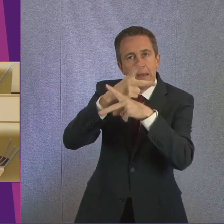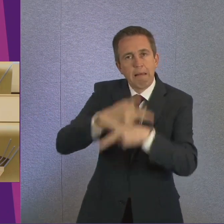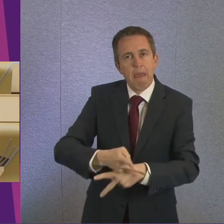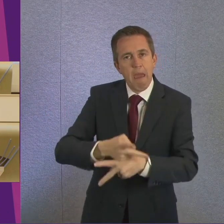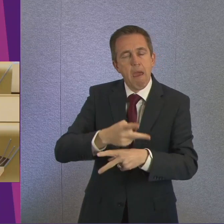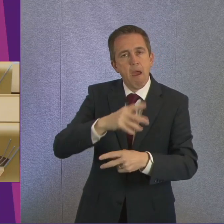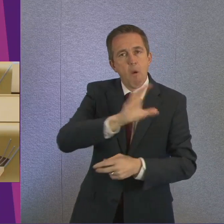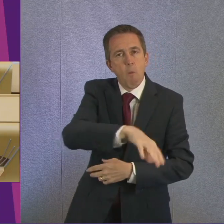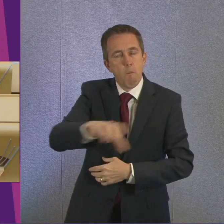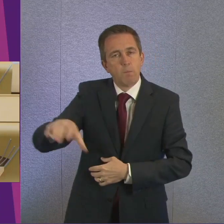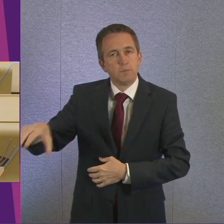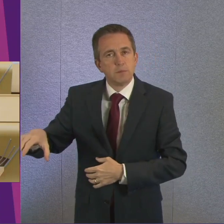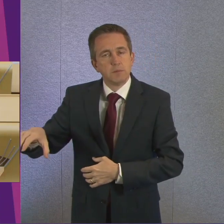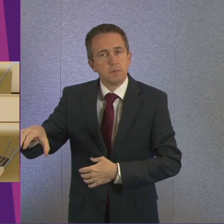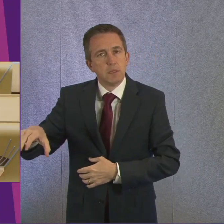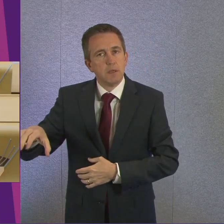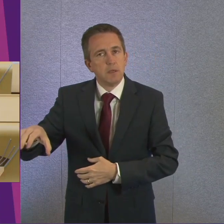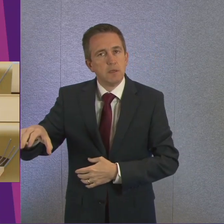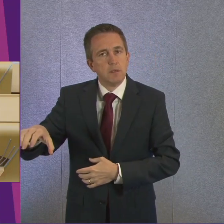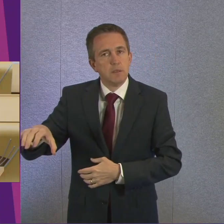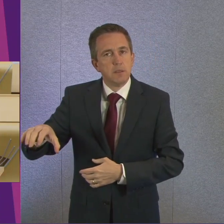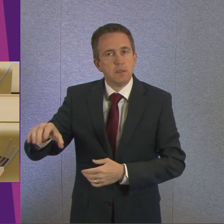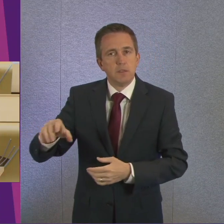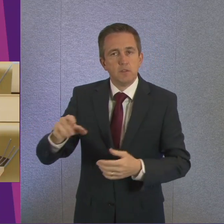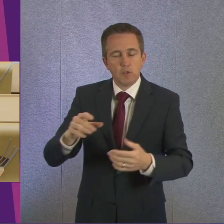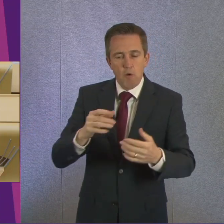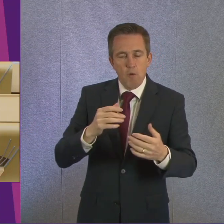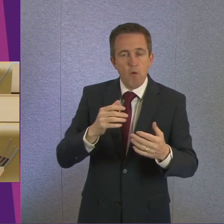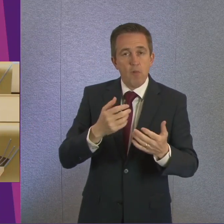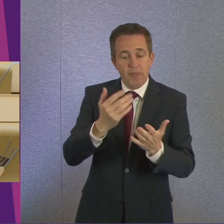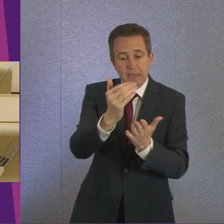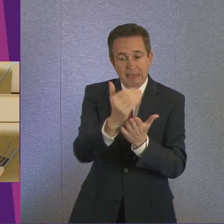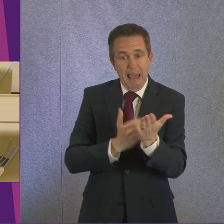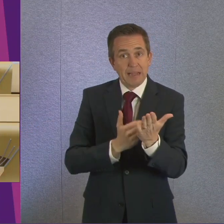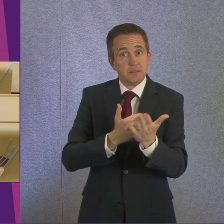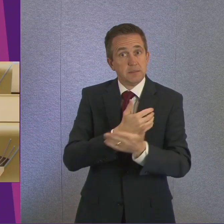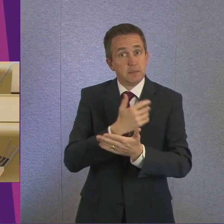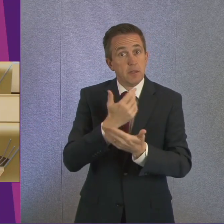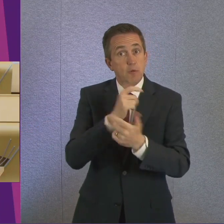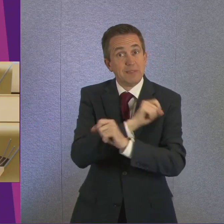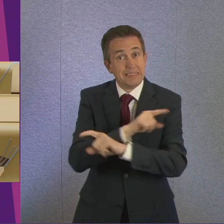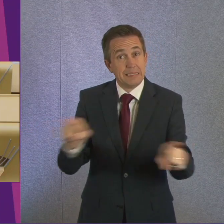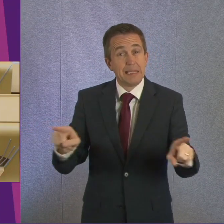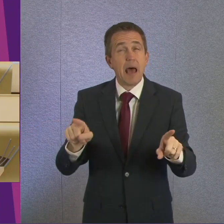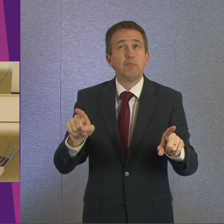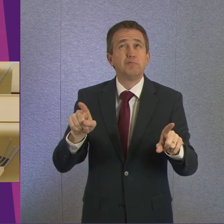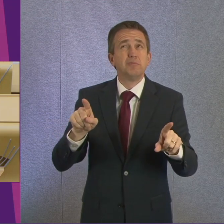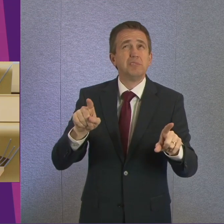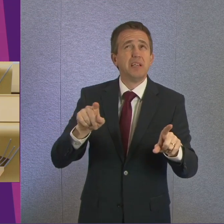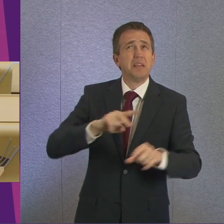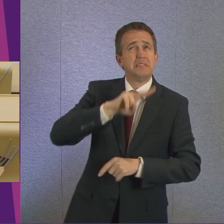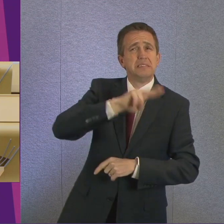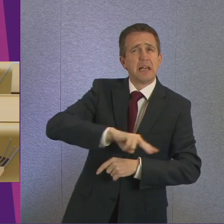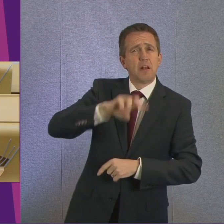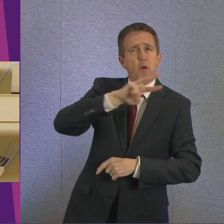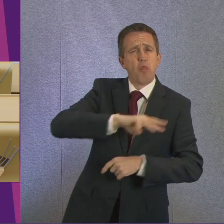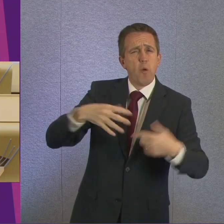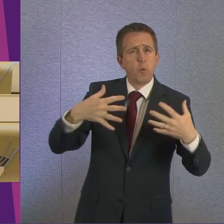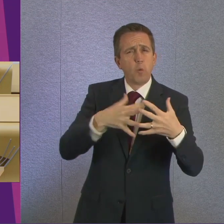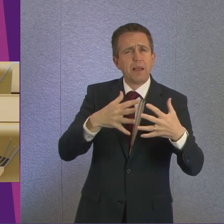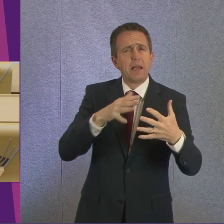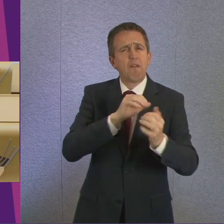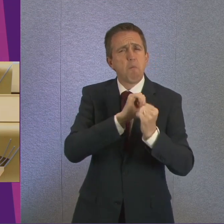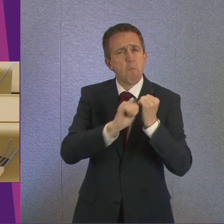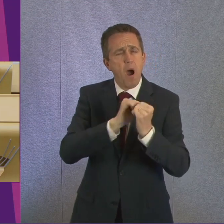into individual care homes to ensure that the guidance that went out in the 2nd or 3rd week of March, that